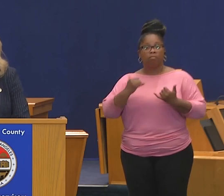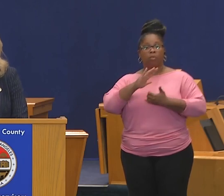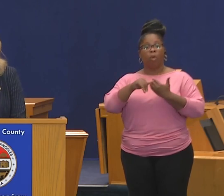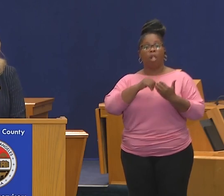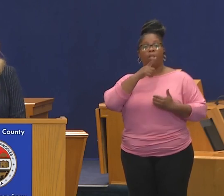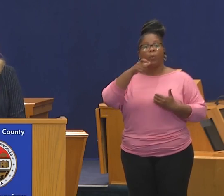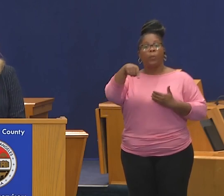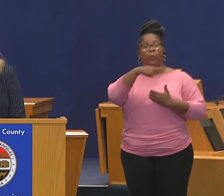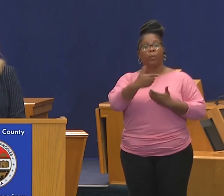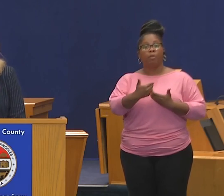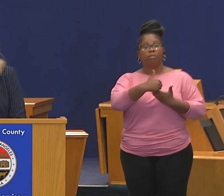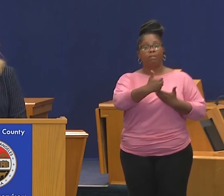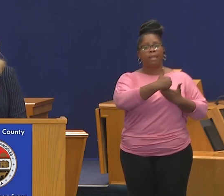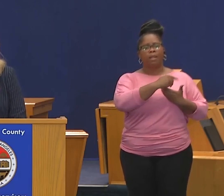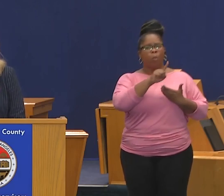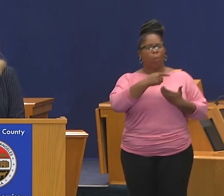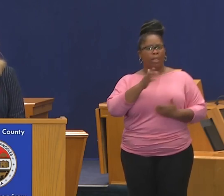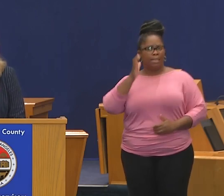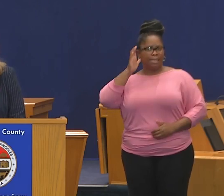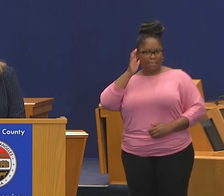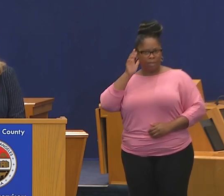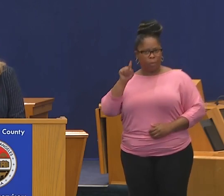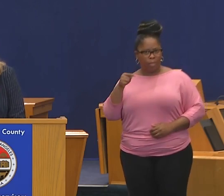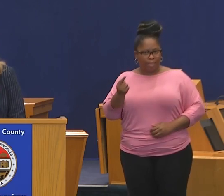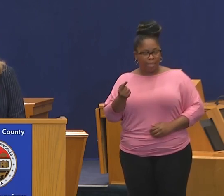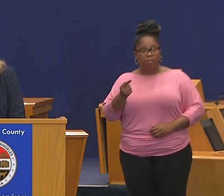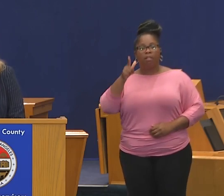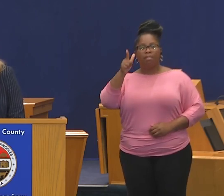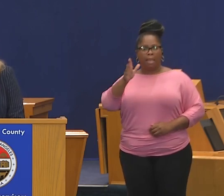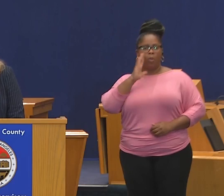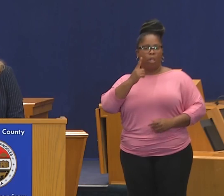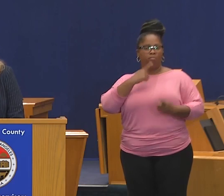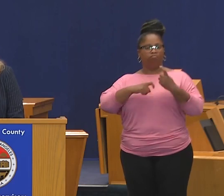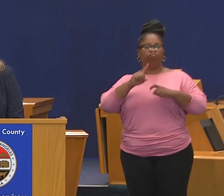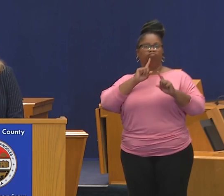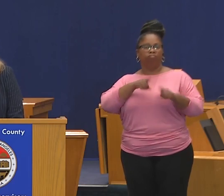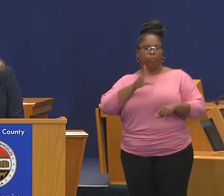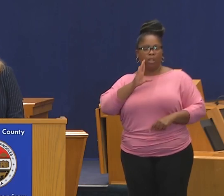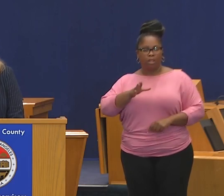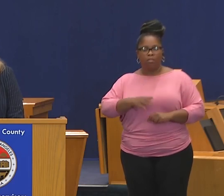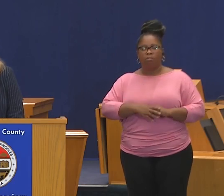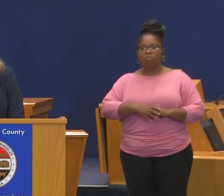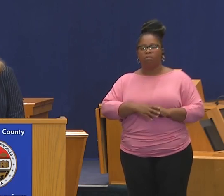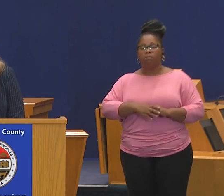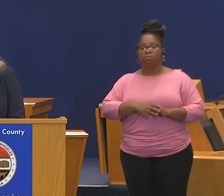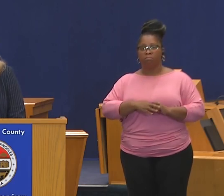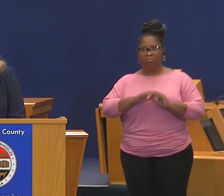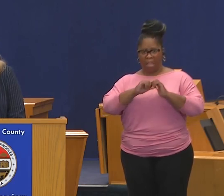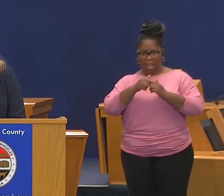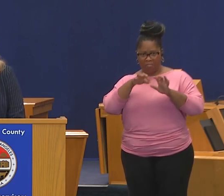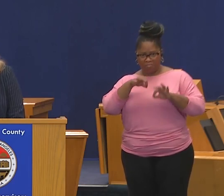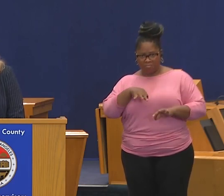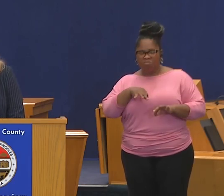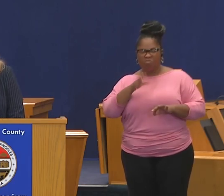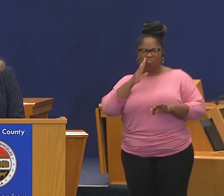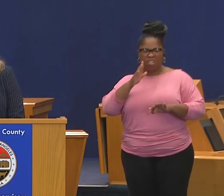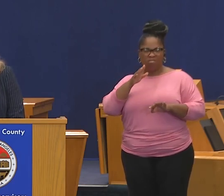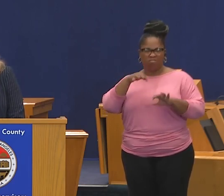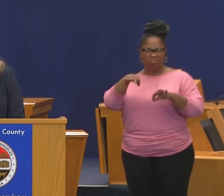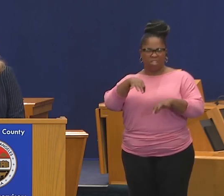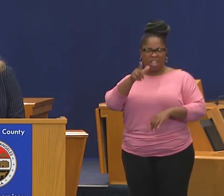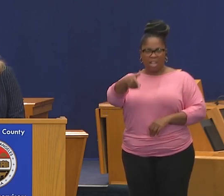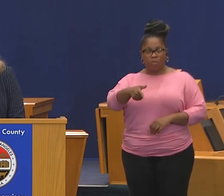participants are in a listen-only mode. Later, we will conduct a question-and-answer session. Instructions will be given at that time.